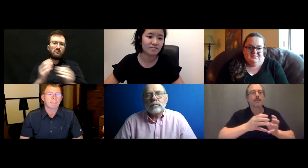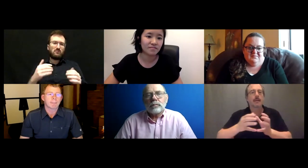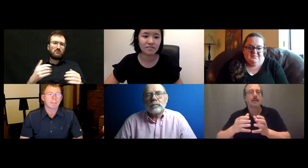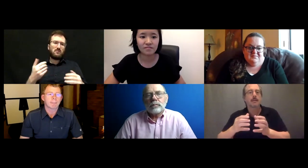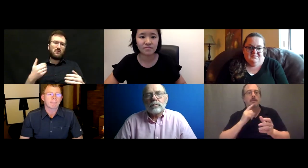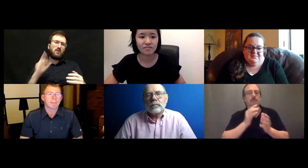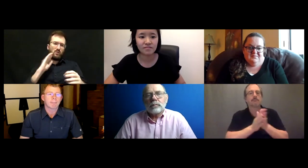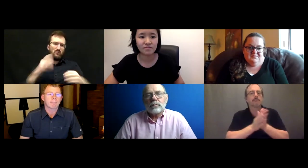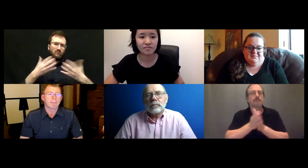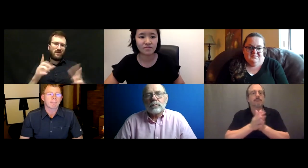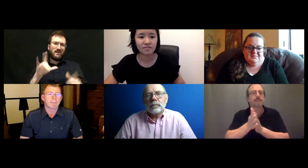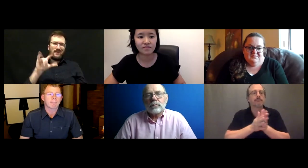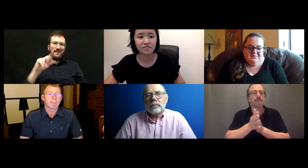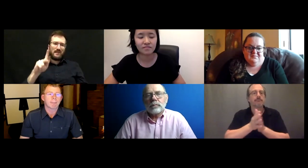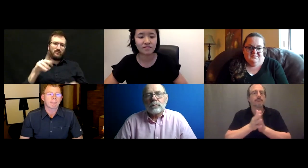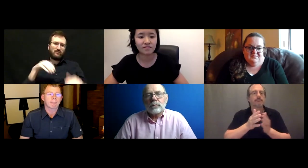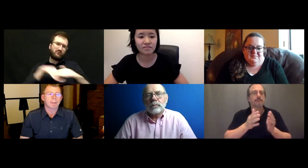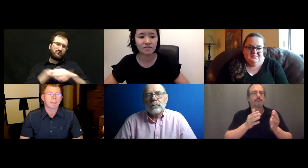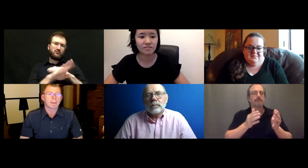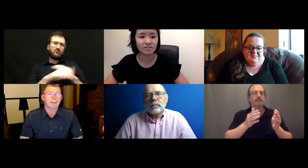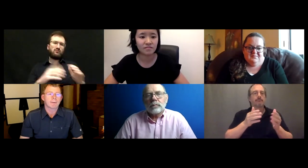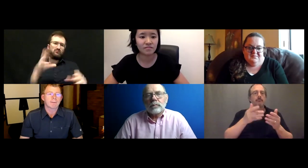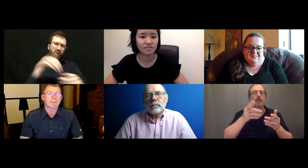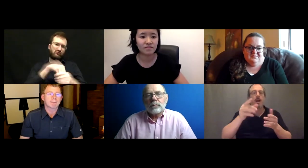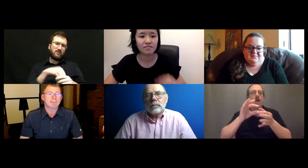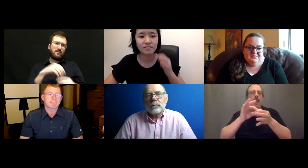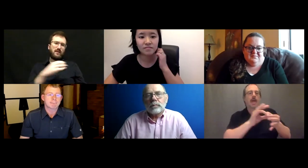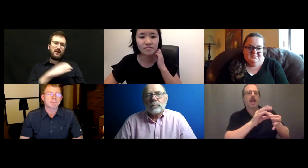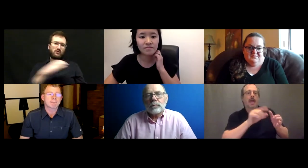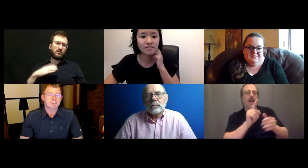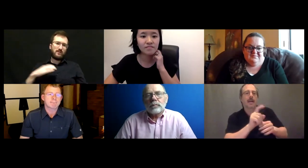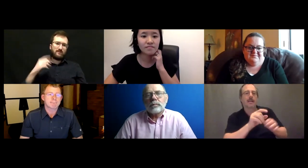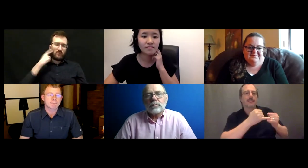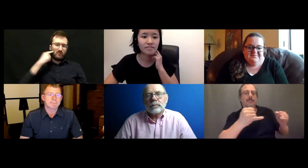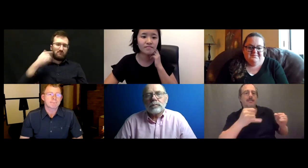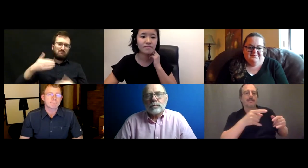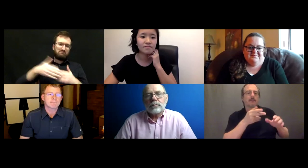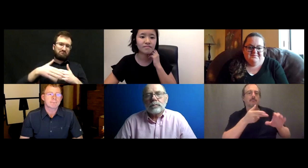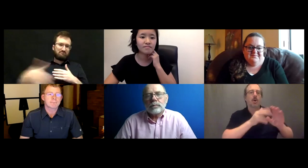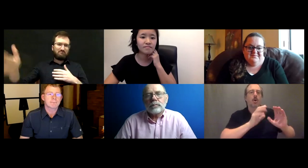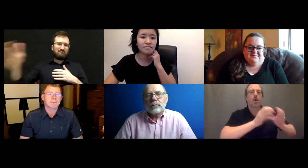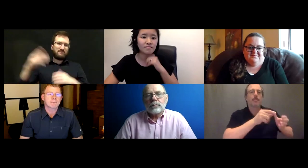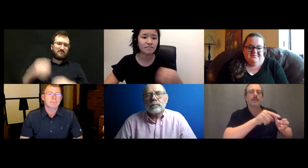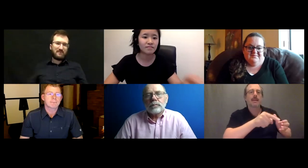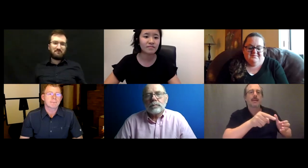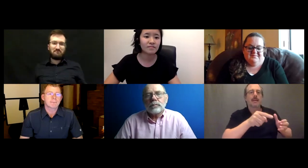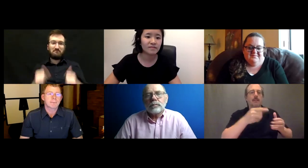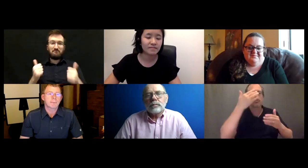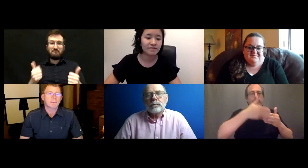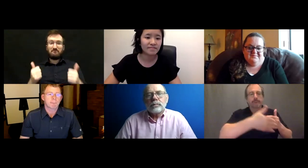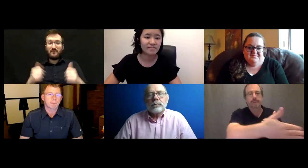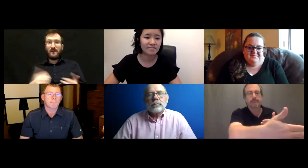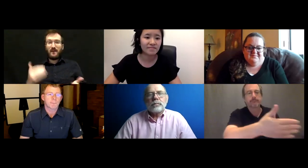you can volunteer on an advisory board. We'll provide a link where you can sit on our